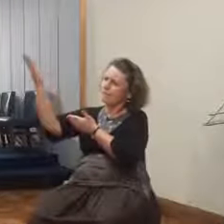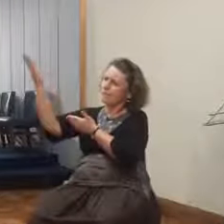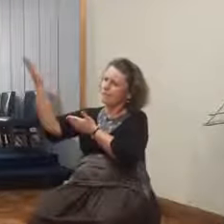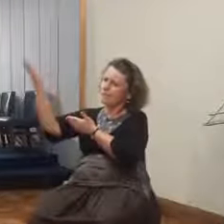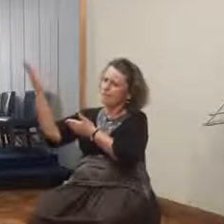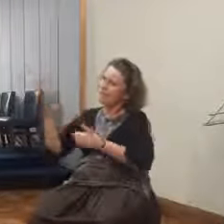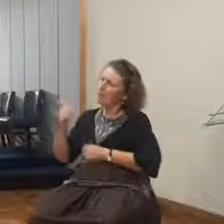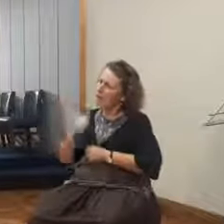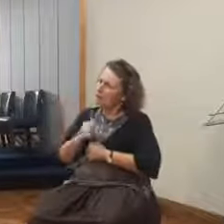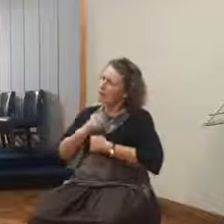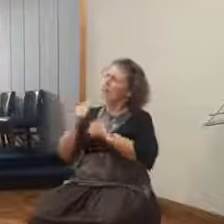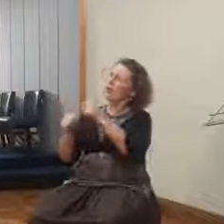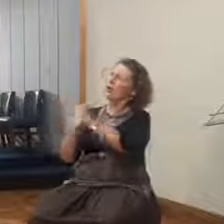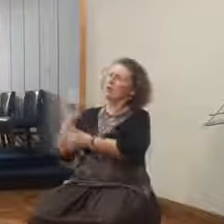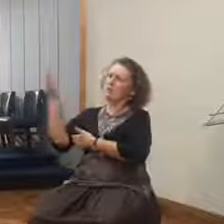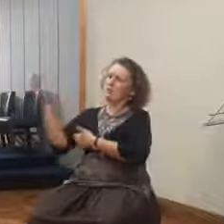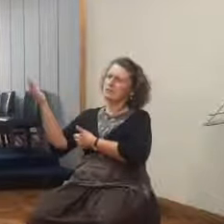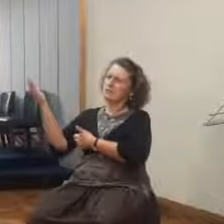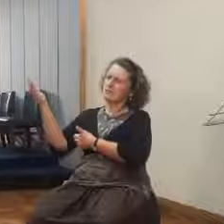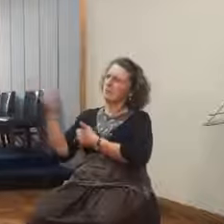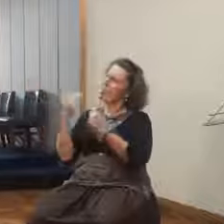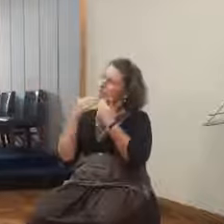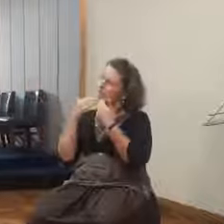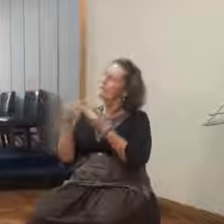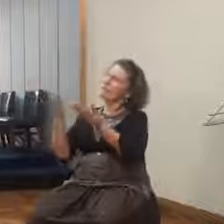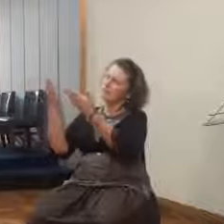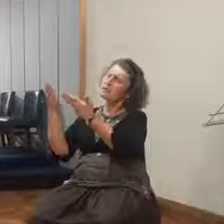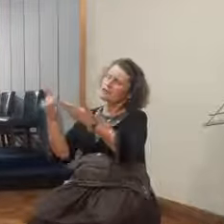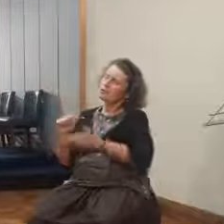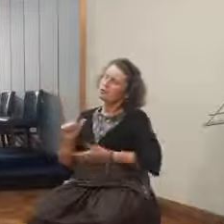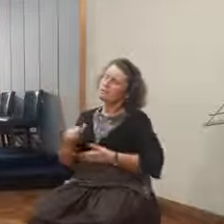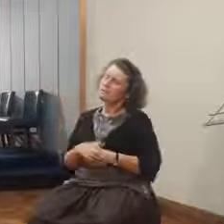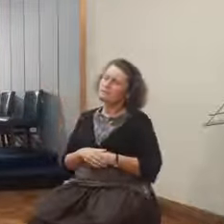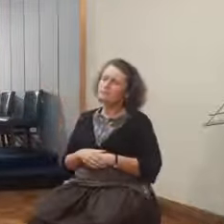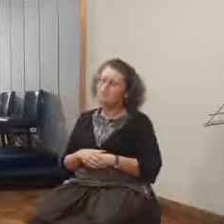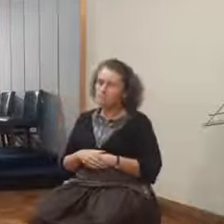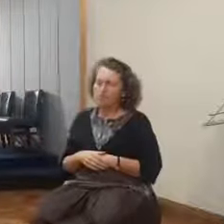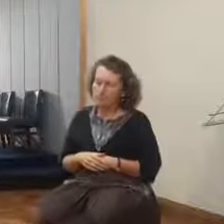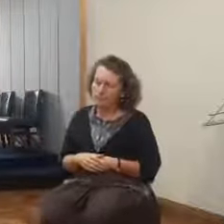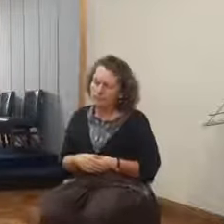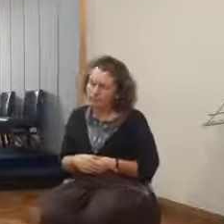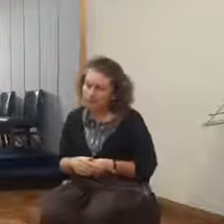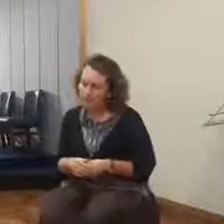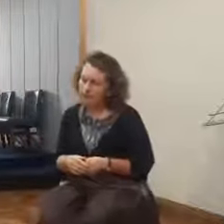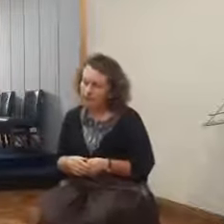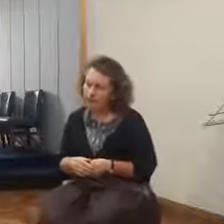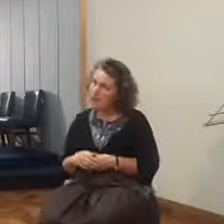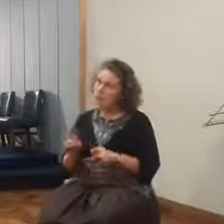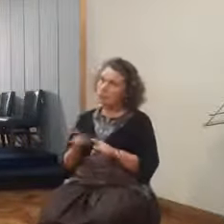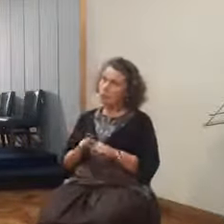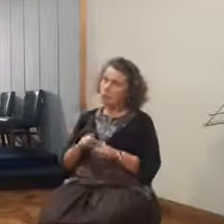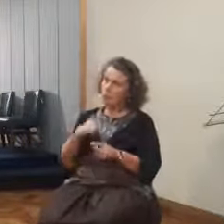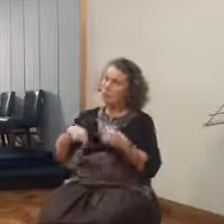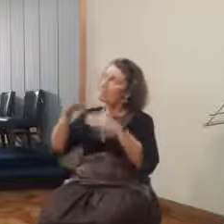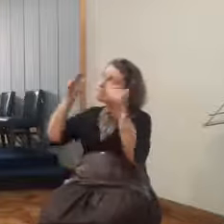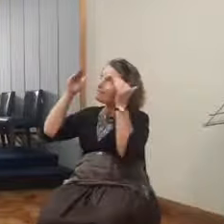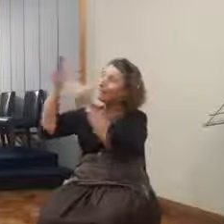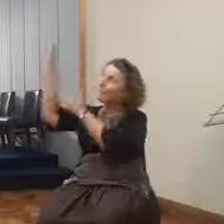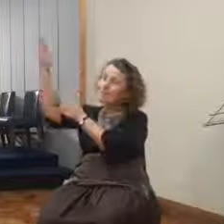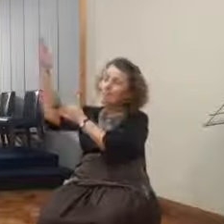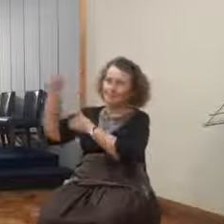of praise and thanksgiving to Him. And we sing unto Him a new song.